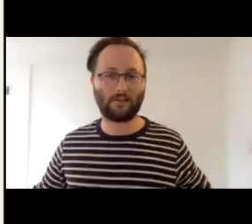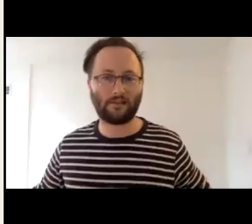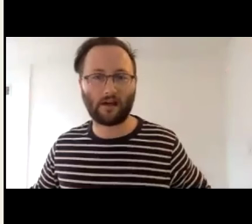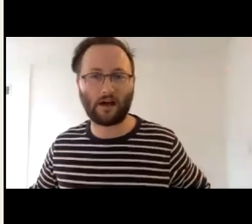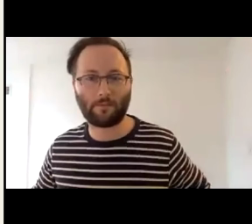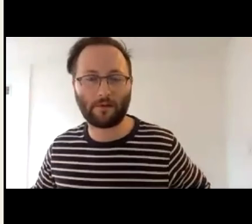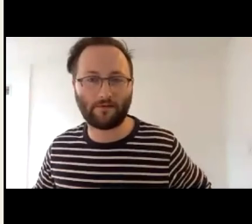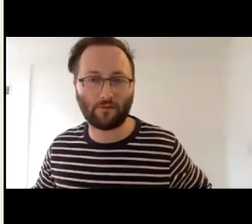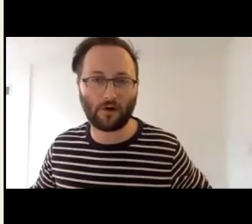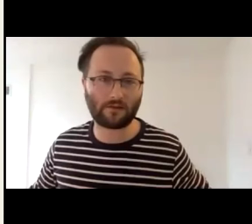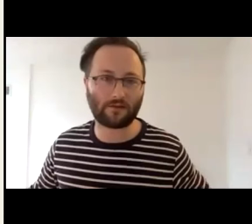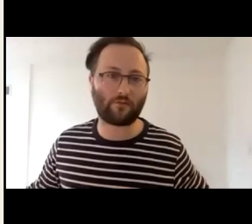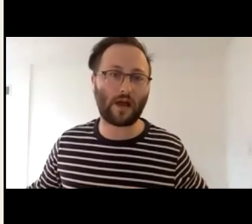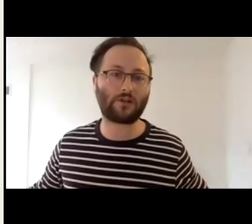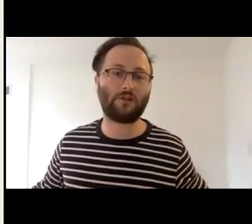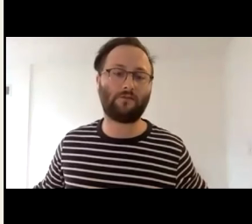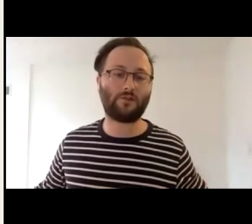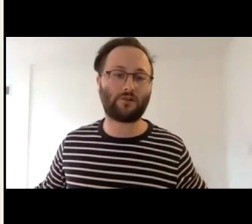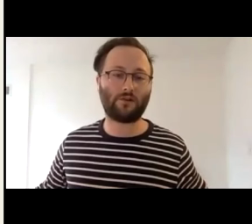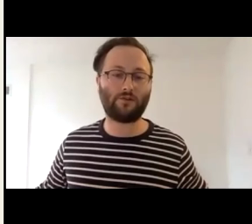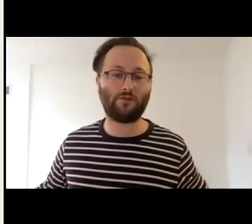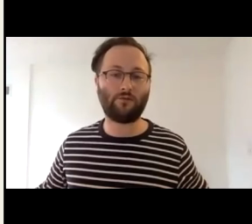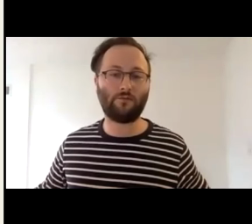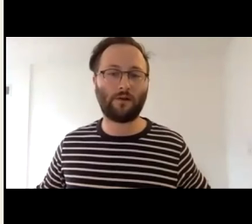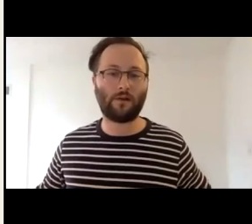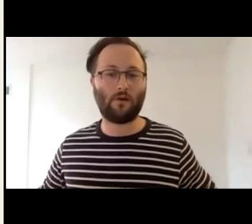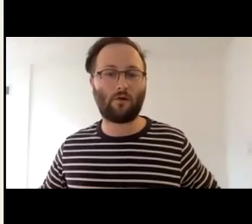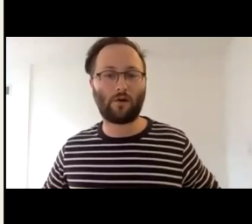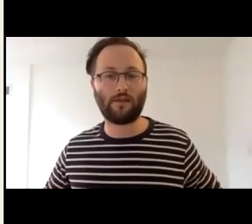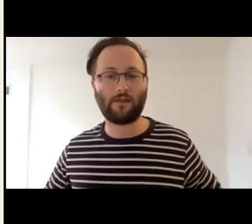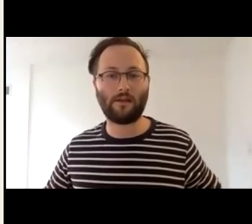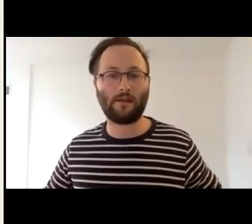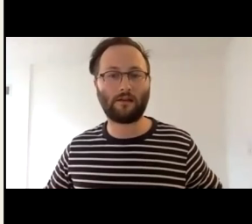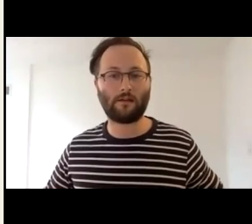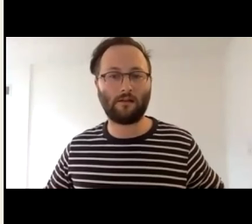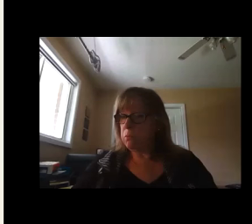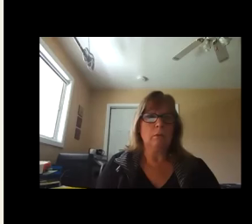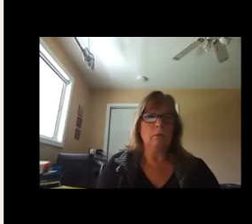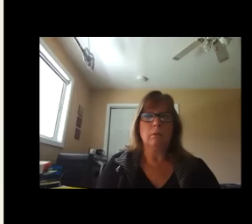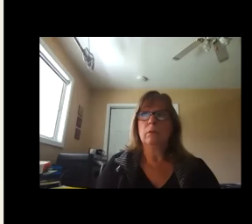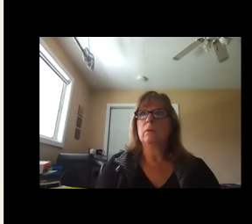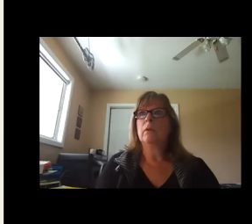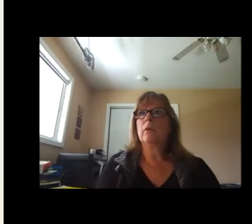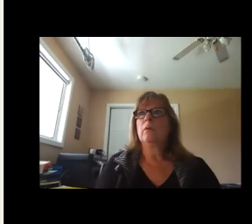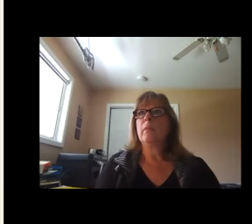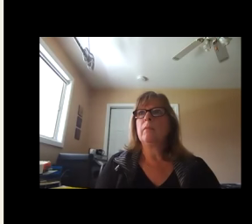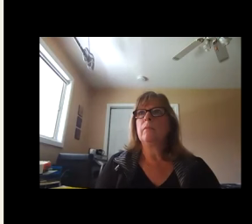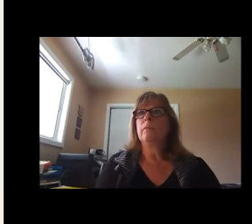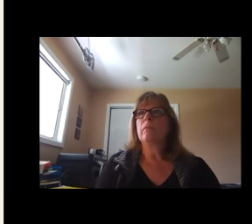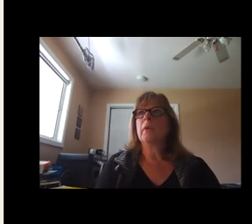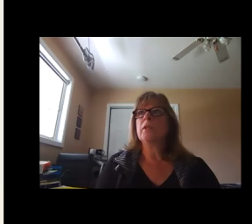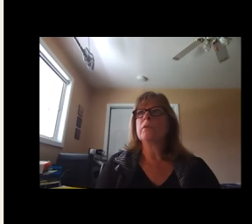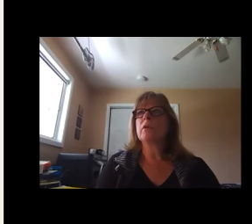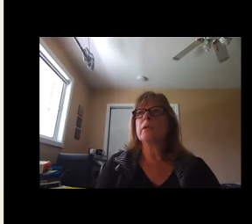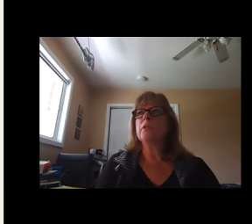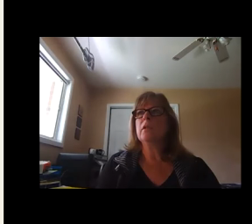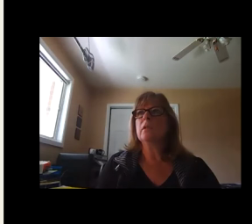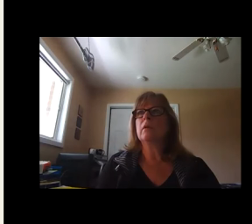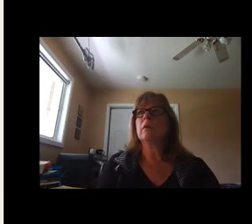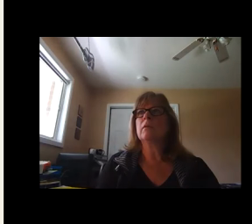Hands up if you want. So the reaction feature in Zoom or in the chat. Okay. No. Matt, there